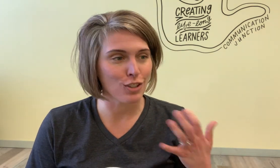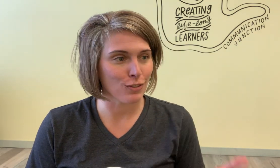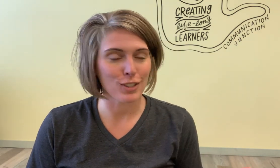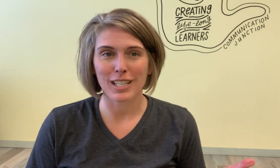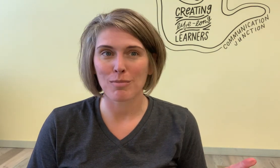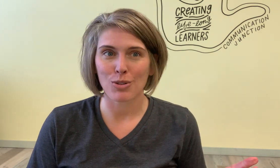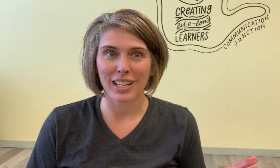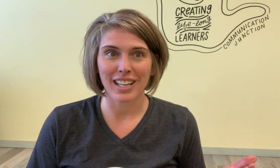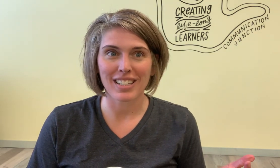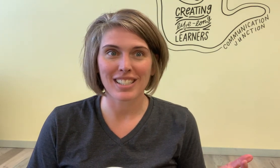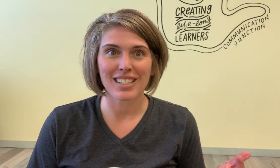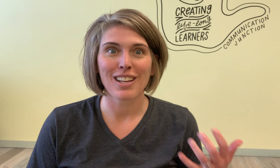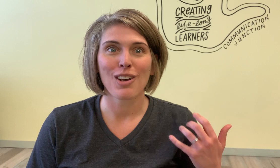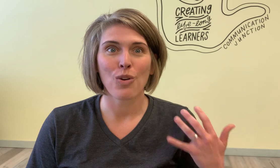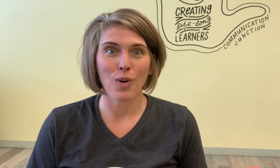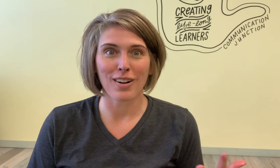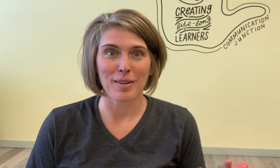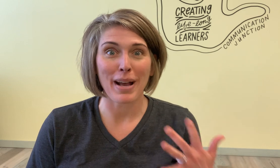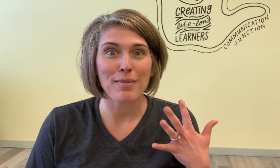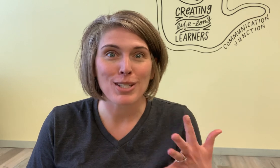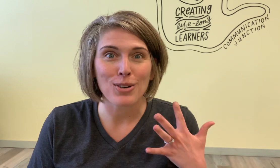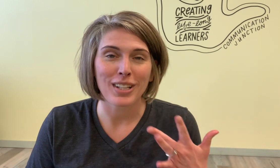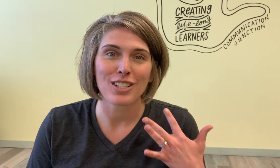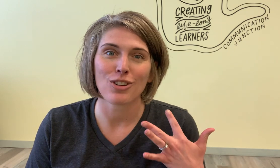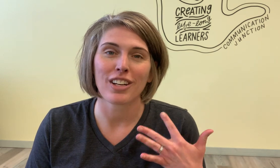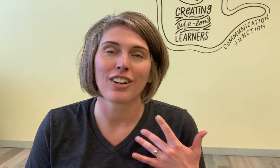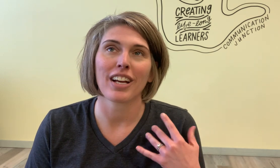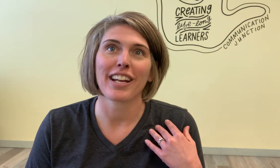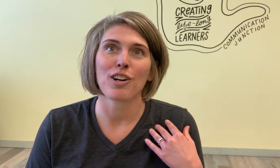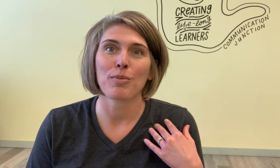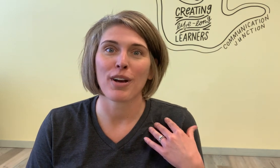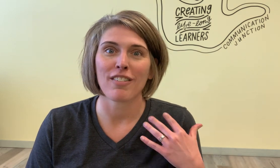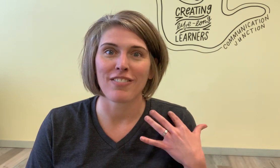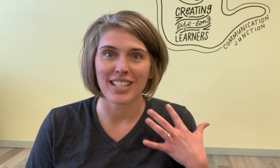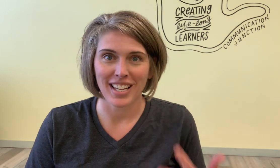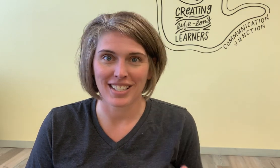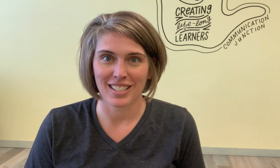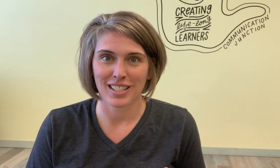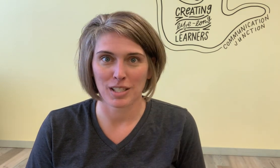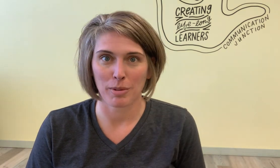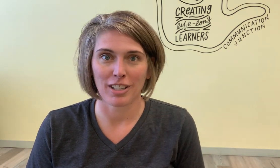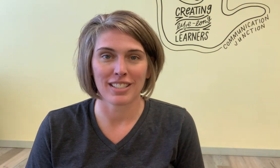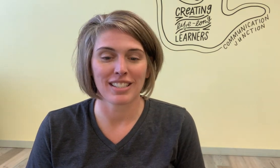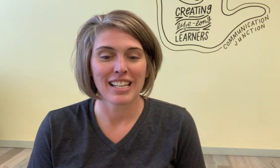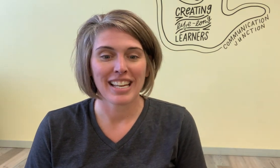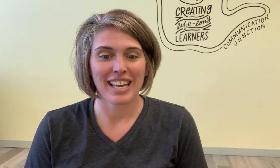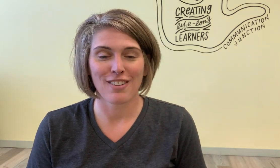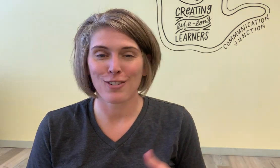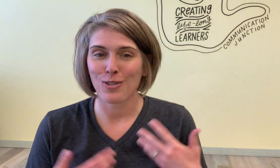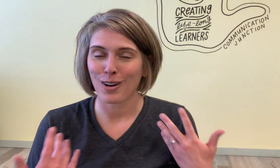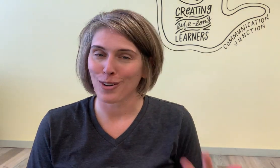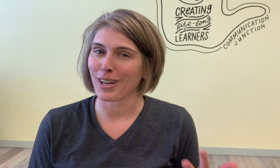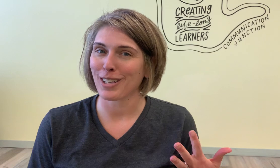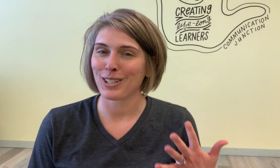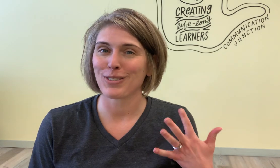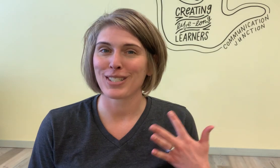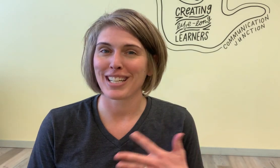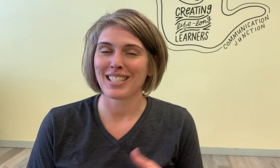your first time joining us, welcome. I'm so glad you're here and I hope you have a fantastic experience. And if you are a regular with Sign and